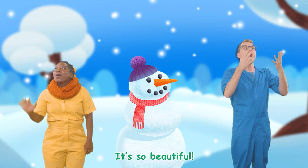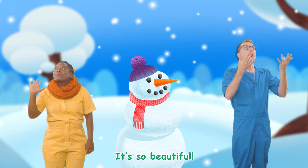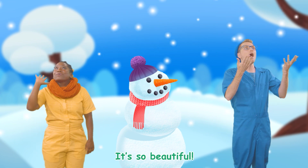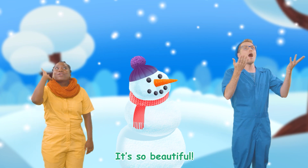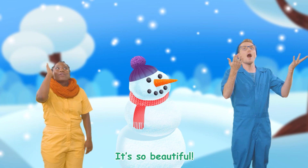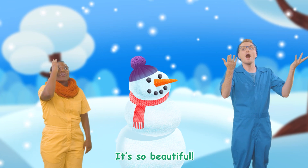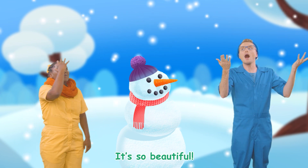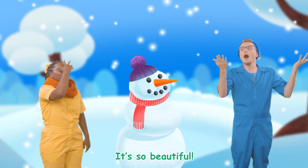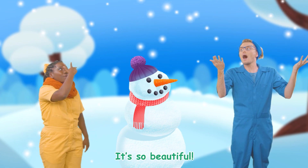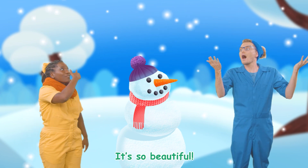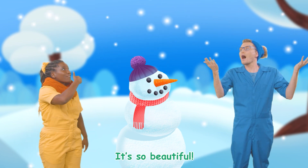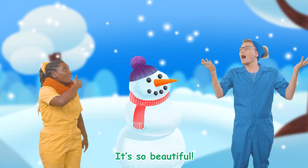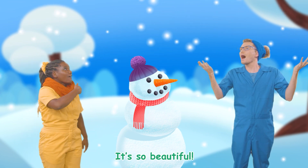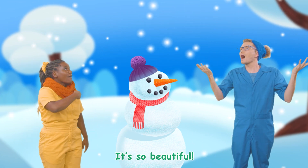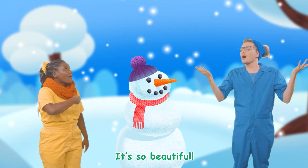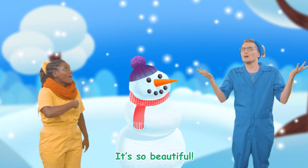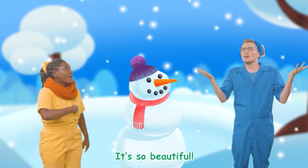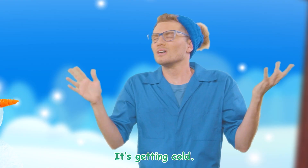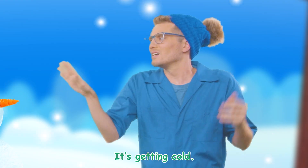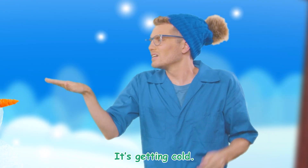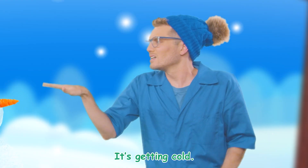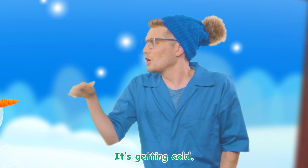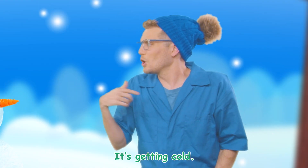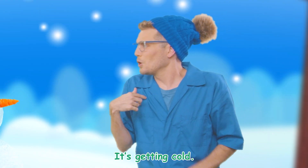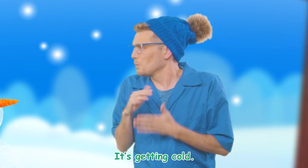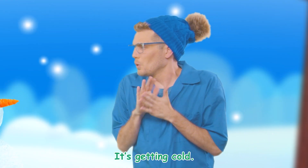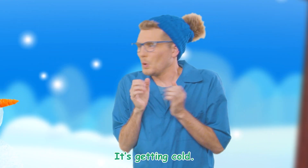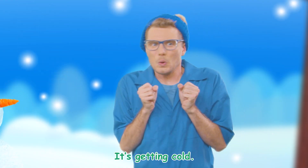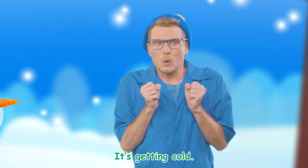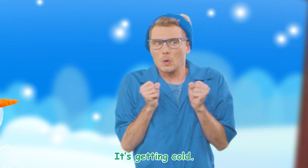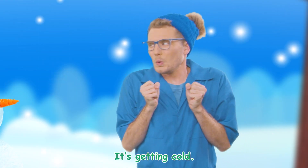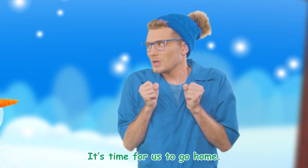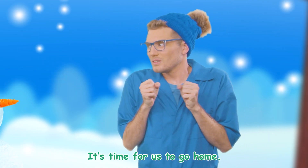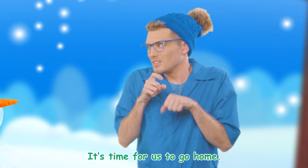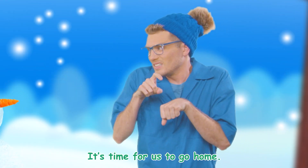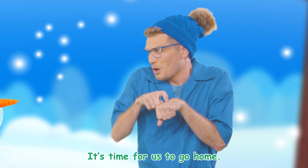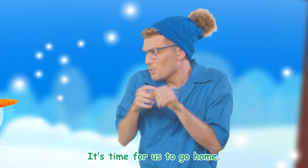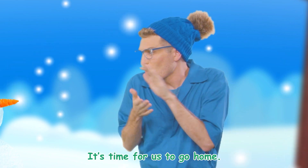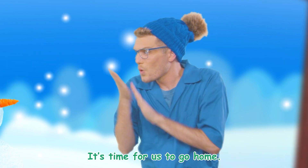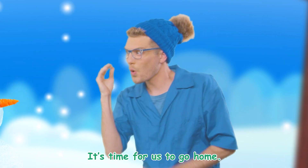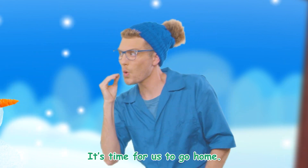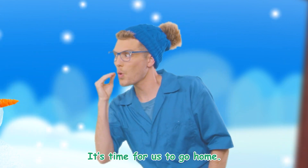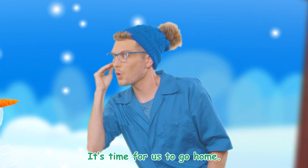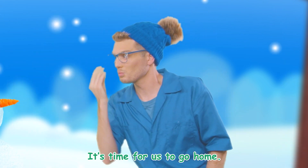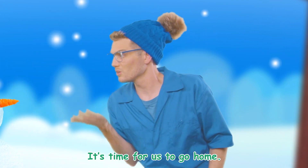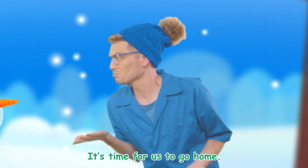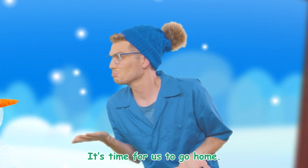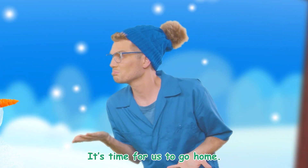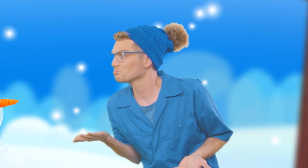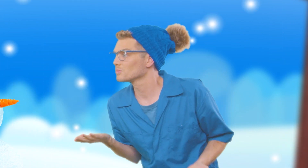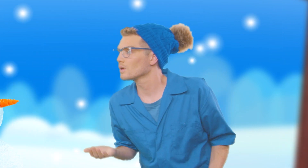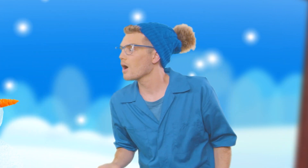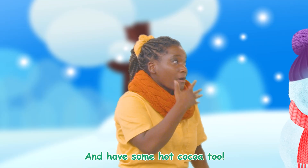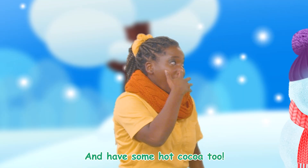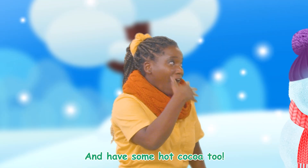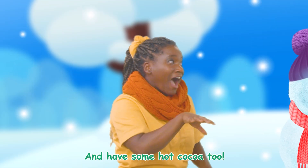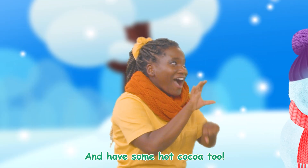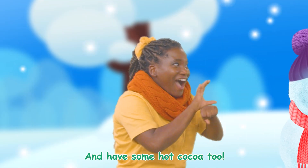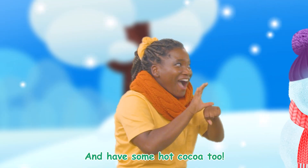so beautiful! It's getting cold! It's time for us to go home! And have